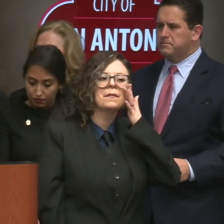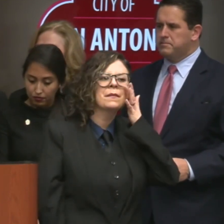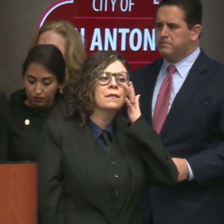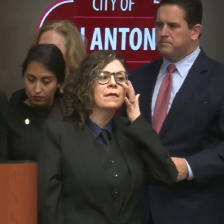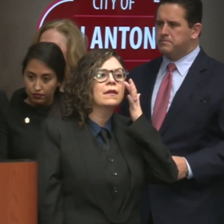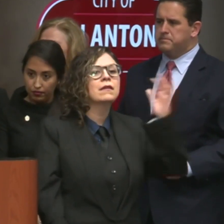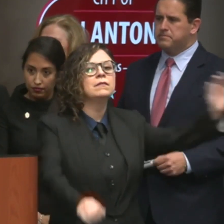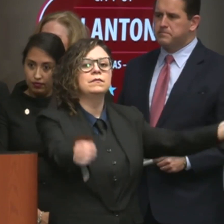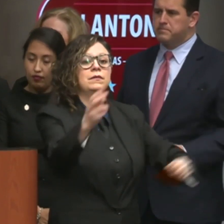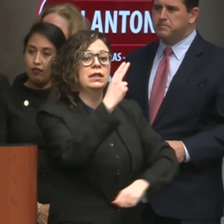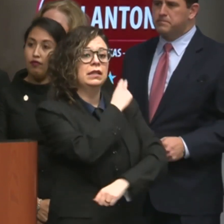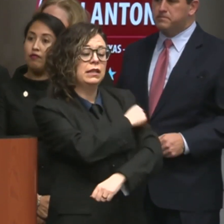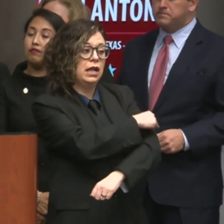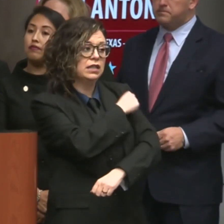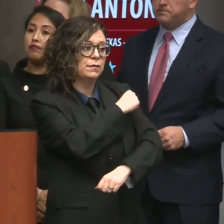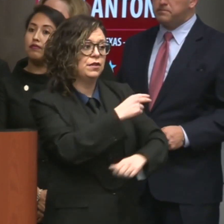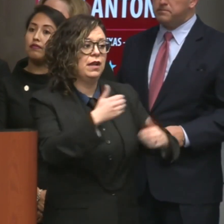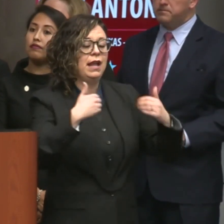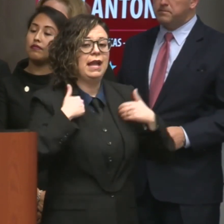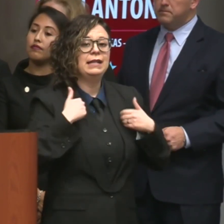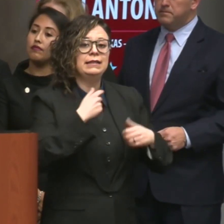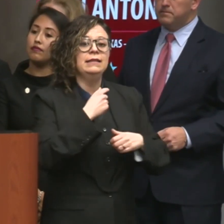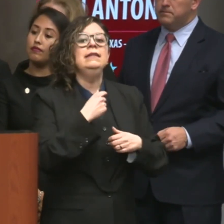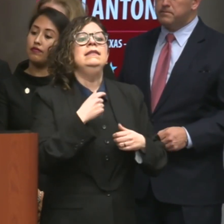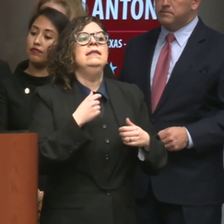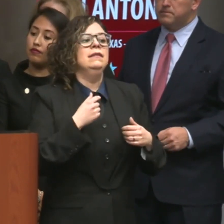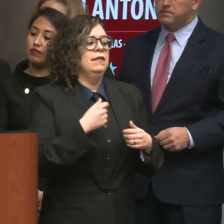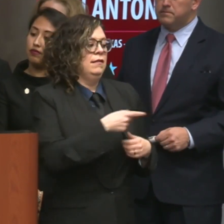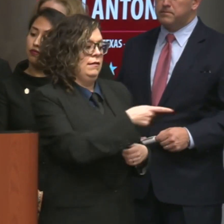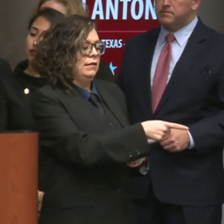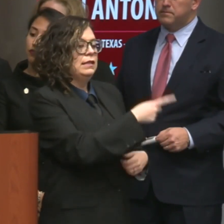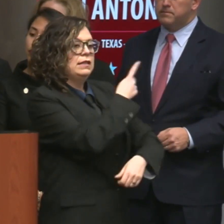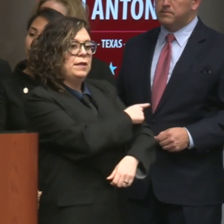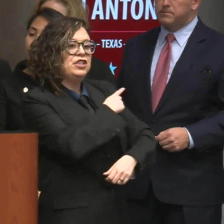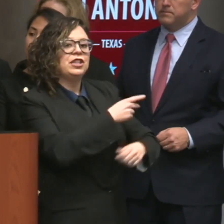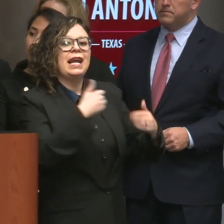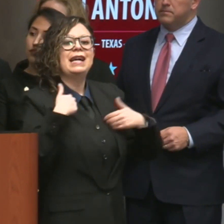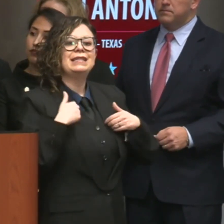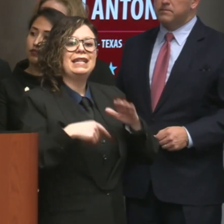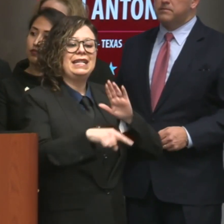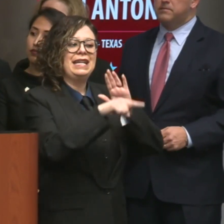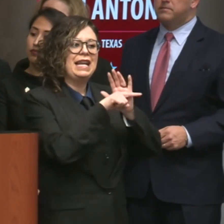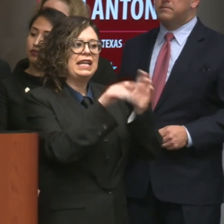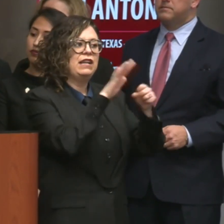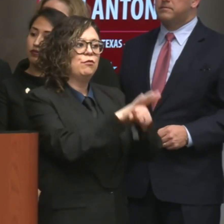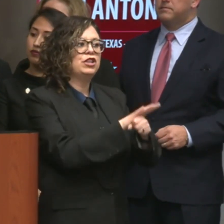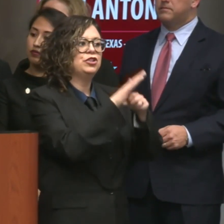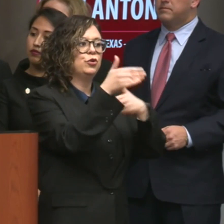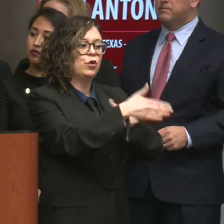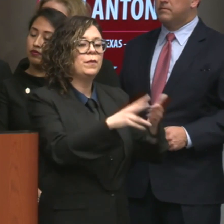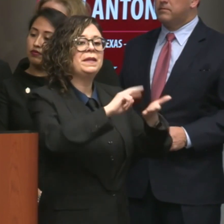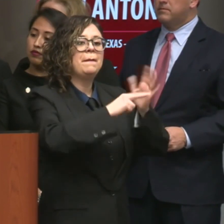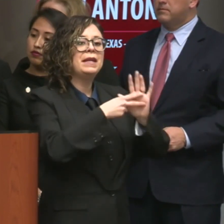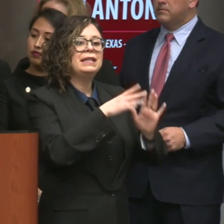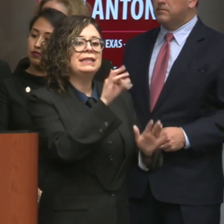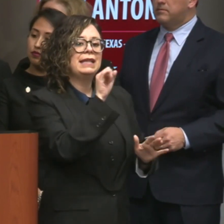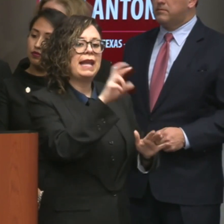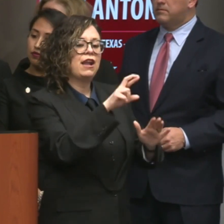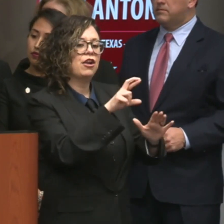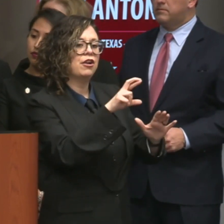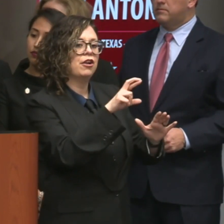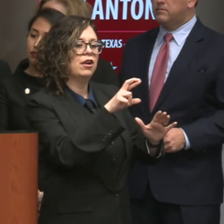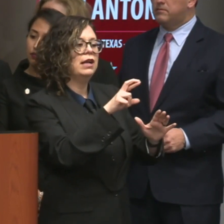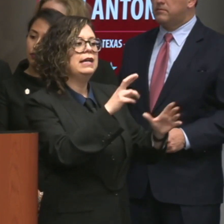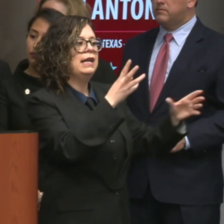The hospital that is housing this patient has them in a negative pressure room, meaning that air does not flow out, it only flows